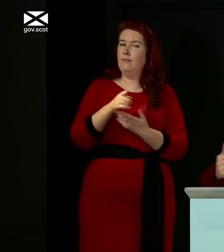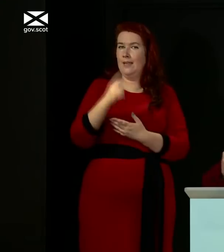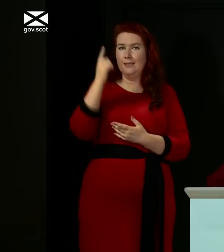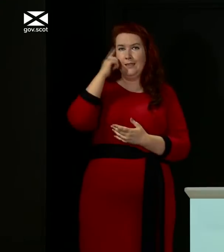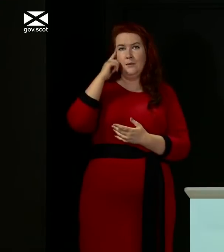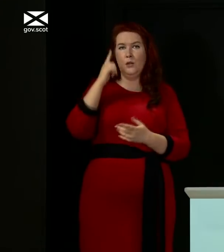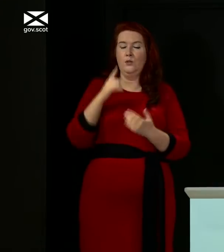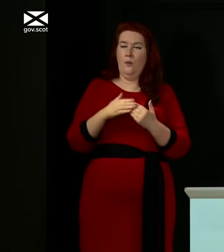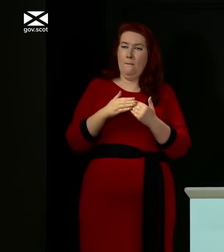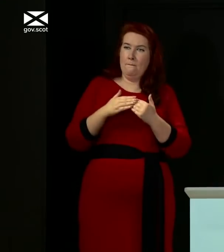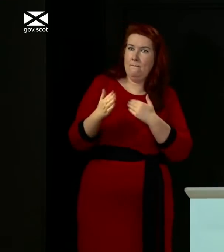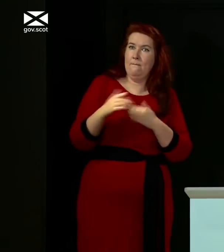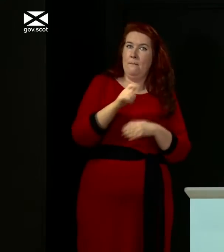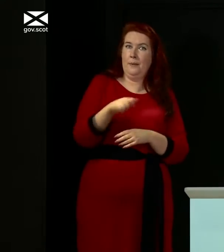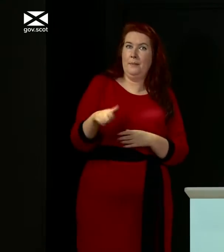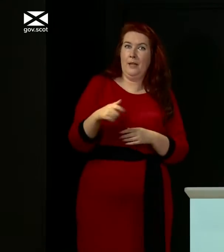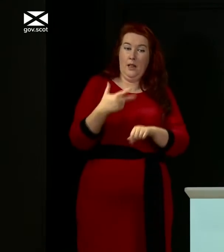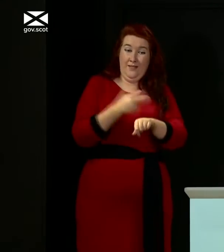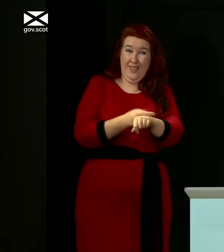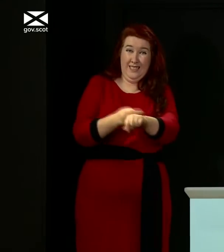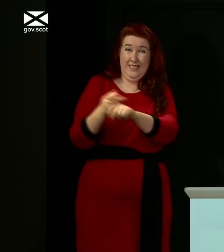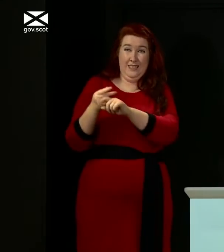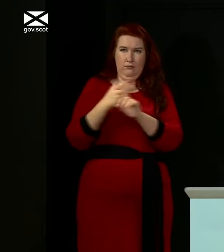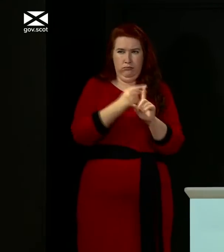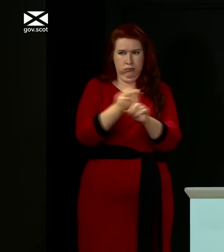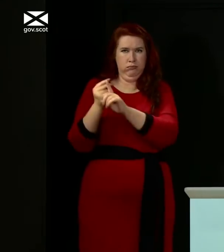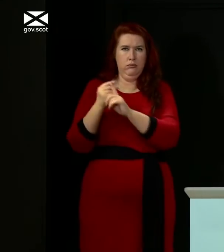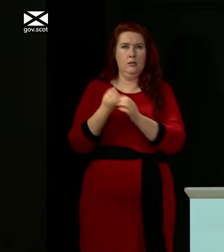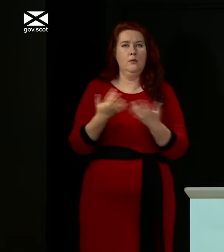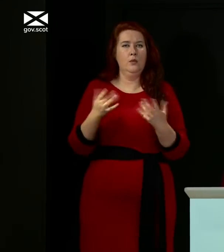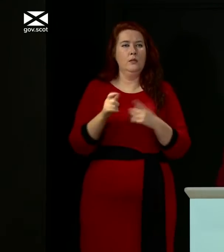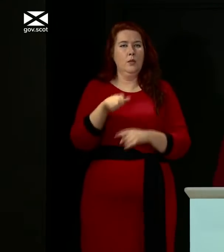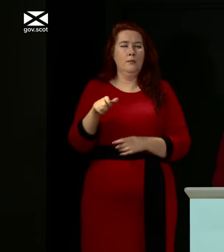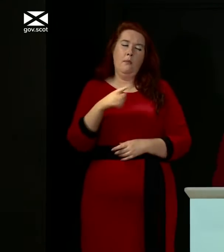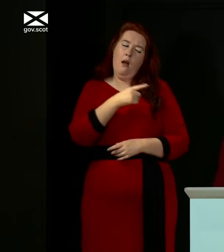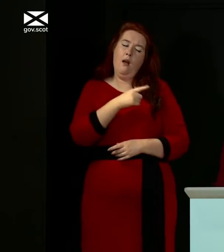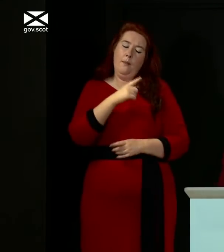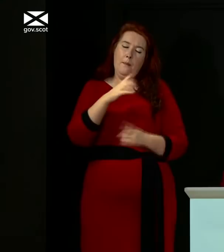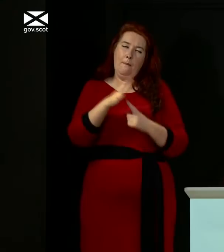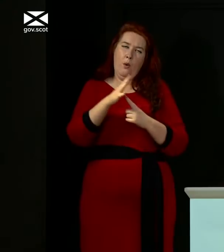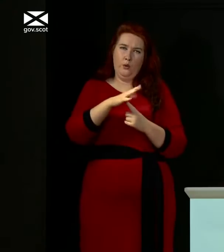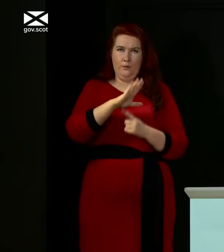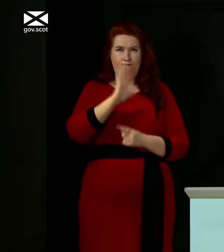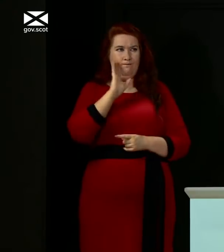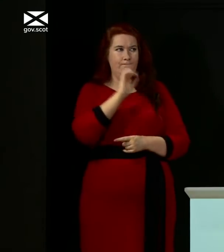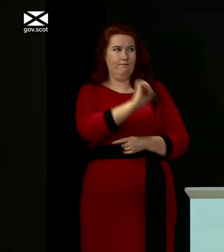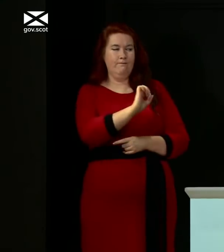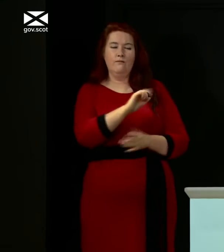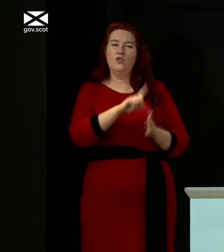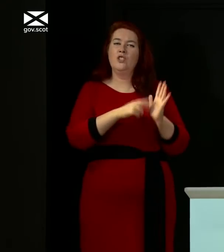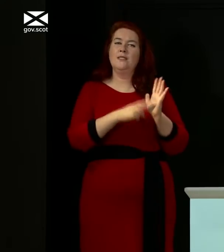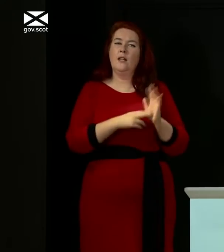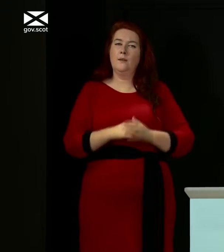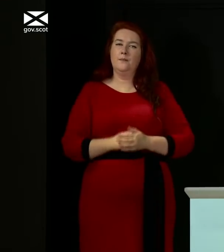to get the maximum number of people vaccinated as quickly as possible. But it's more important that you hear that from Jason.